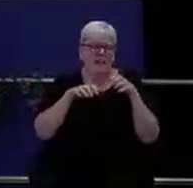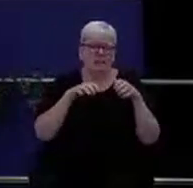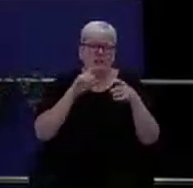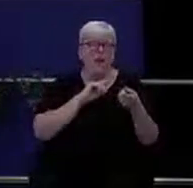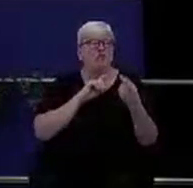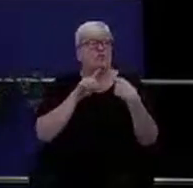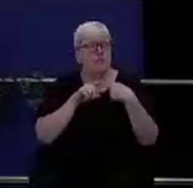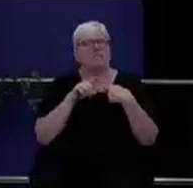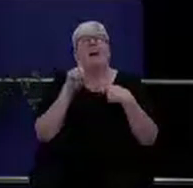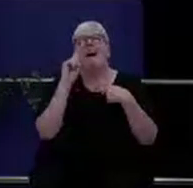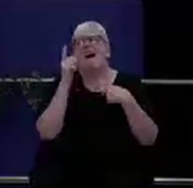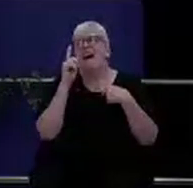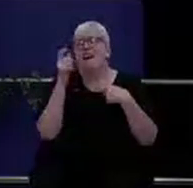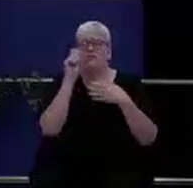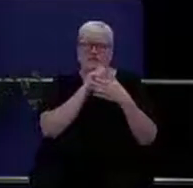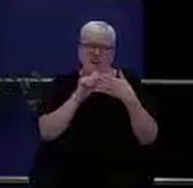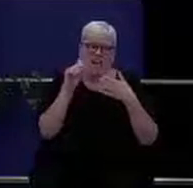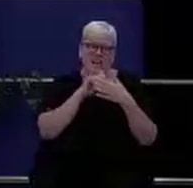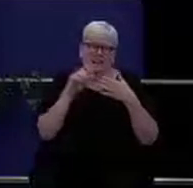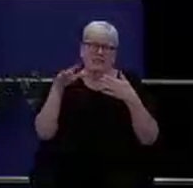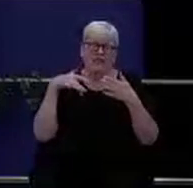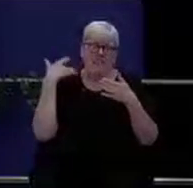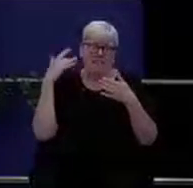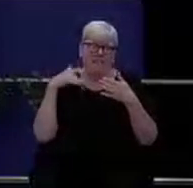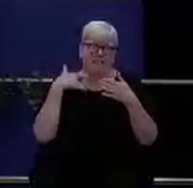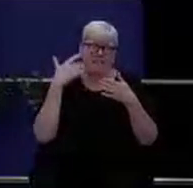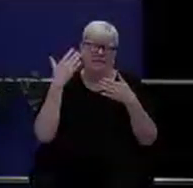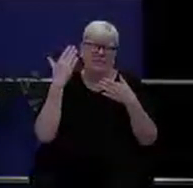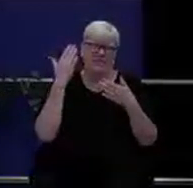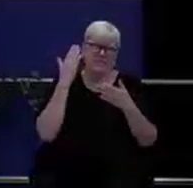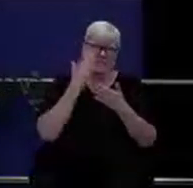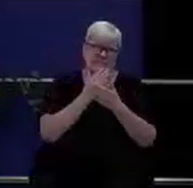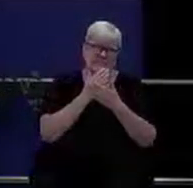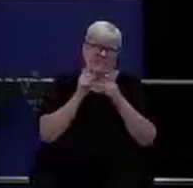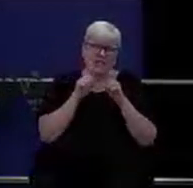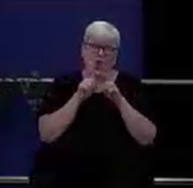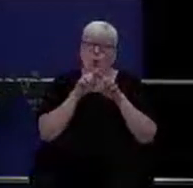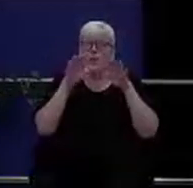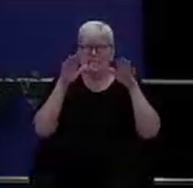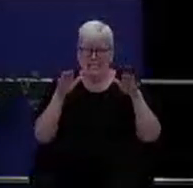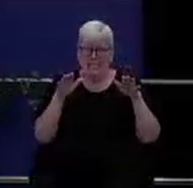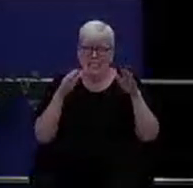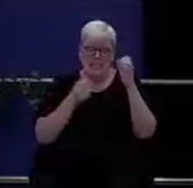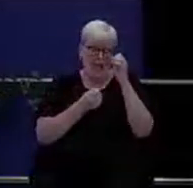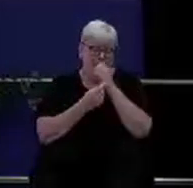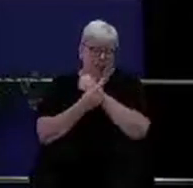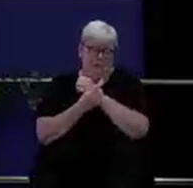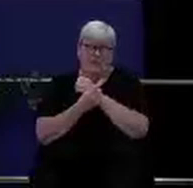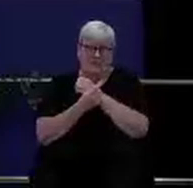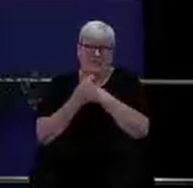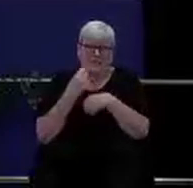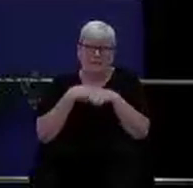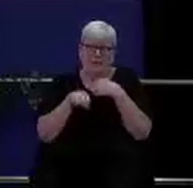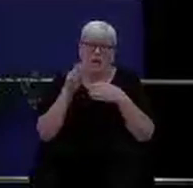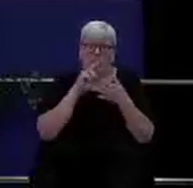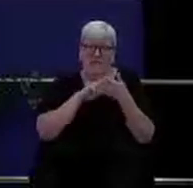then to write from life. So it's actually coincidental that it happens to have fallen into a booming genre. But yeah,